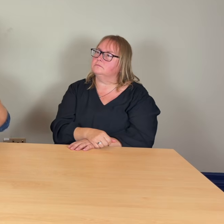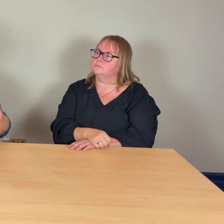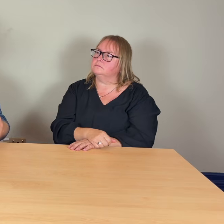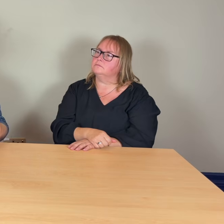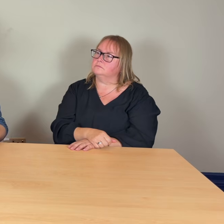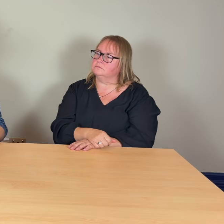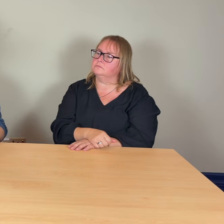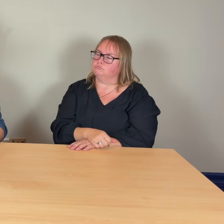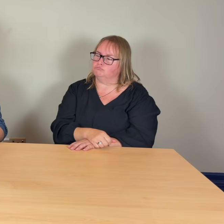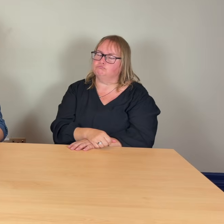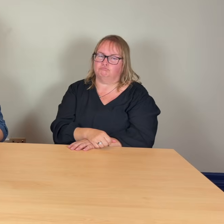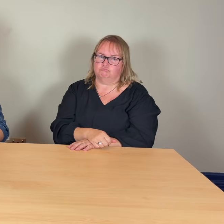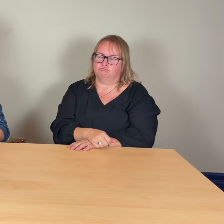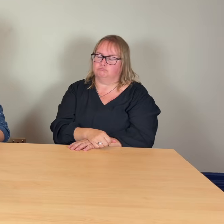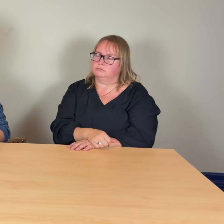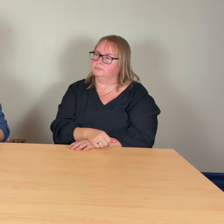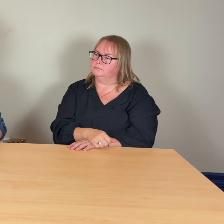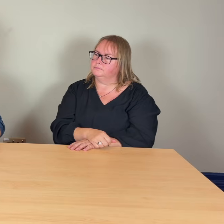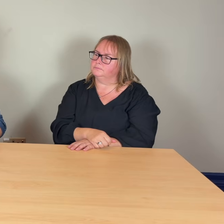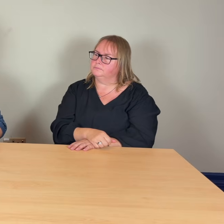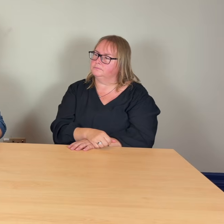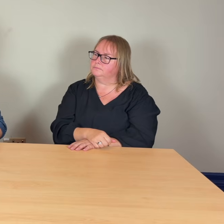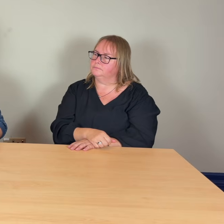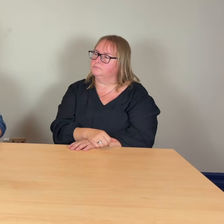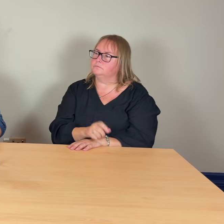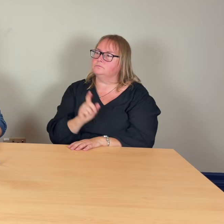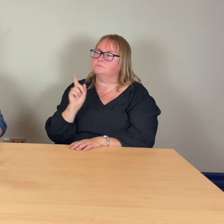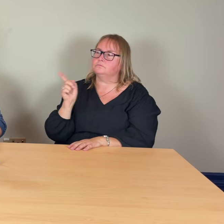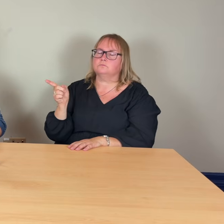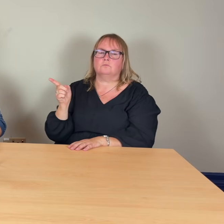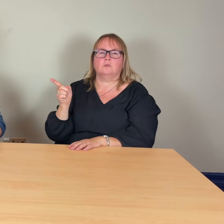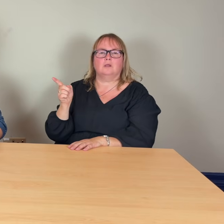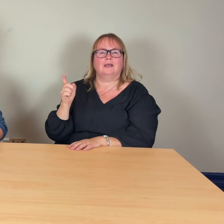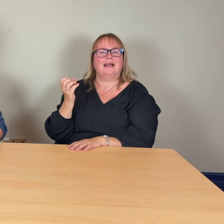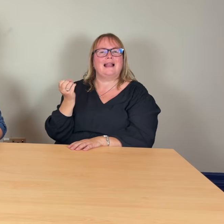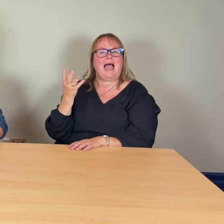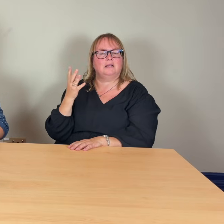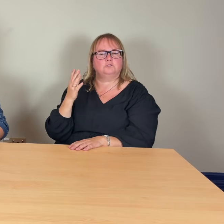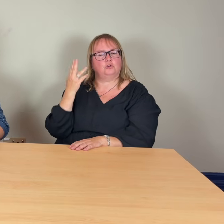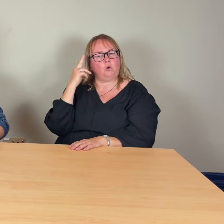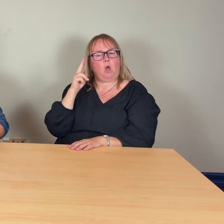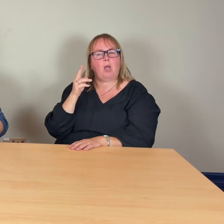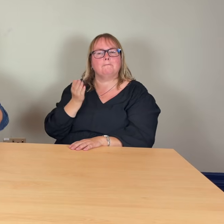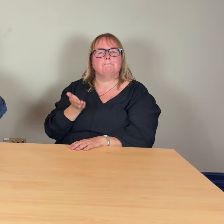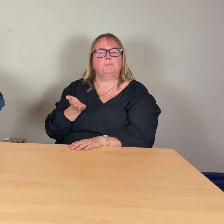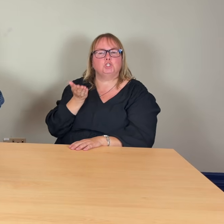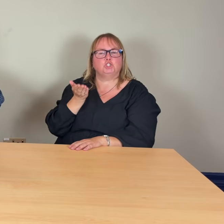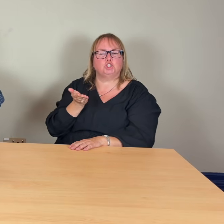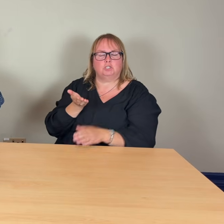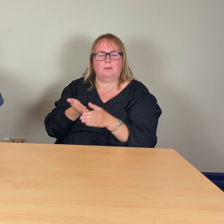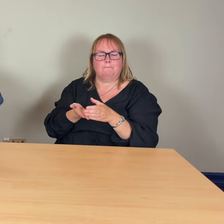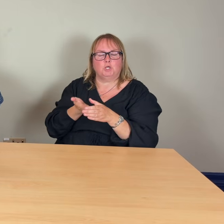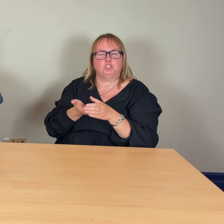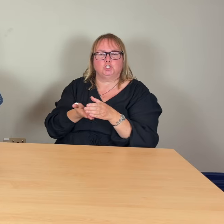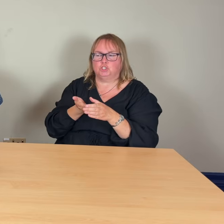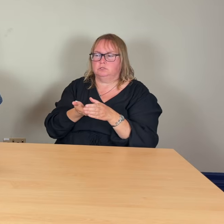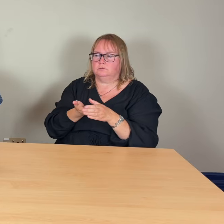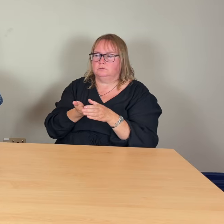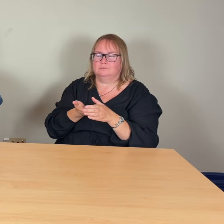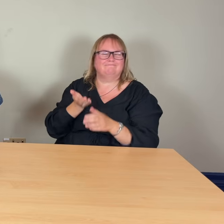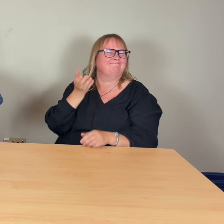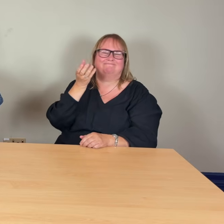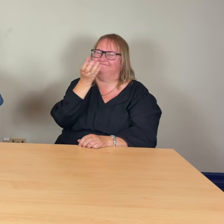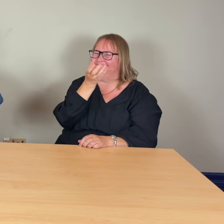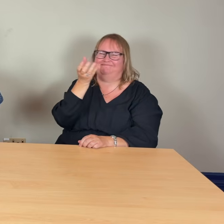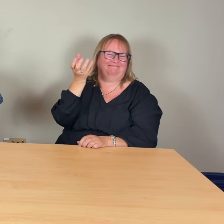So we can see that framework is there. Now I'm going to work with a push light. Obviously with this one, we're not going to have this dangling